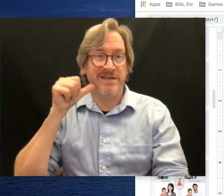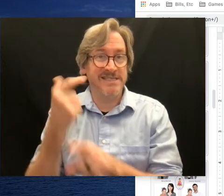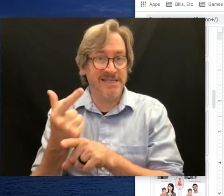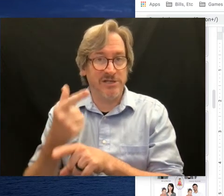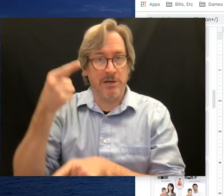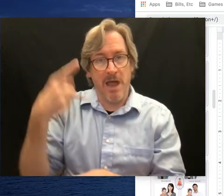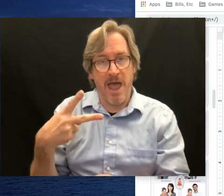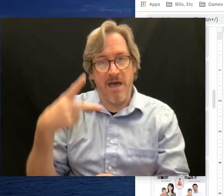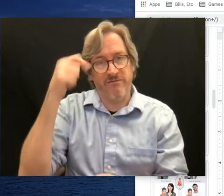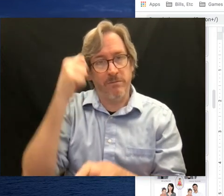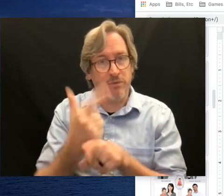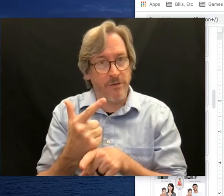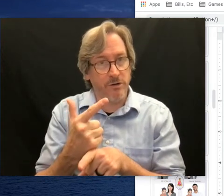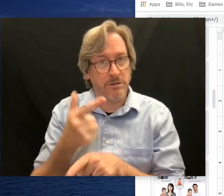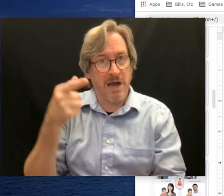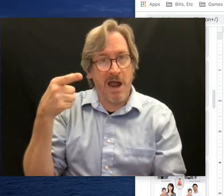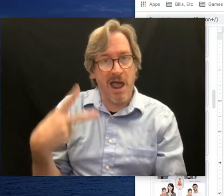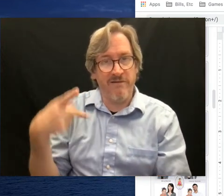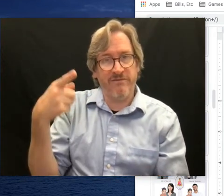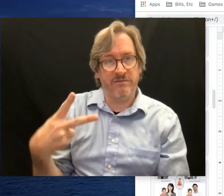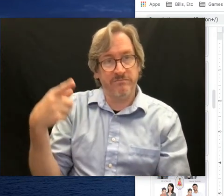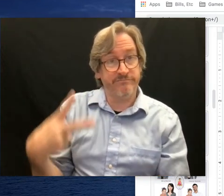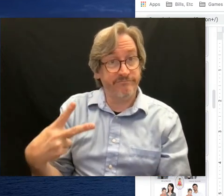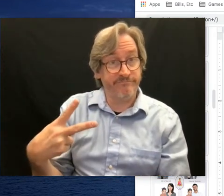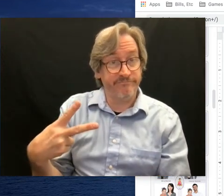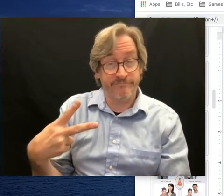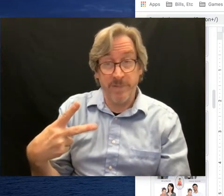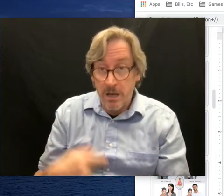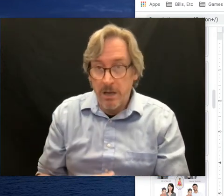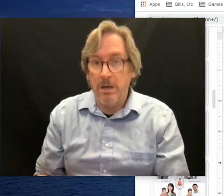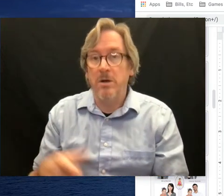Half sister, half brother, half.